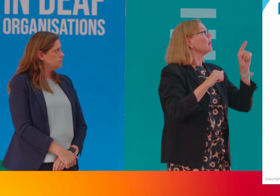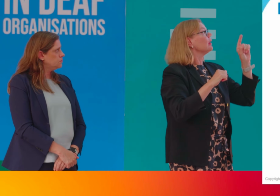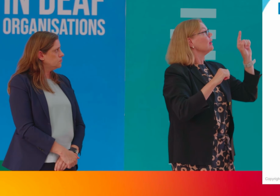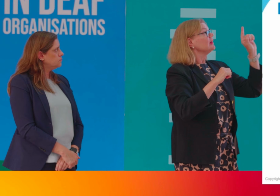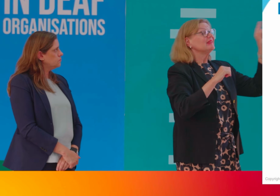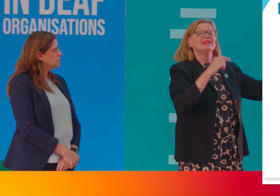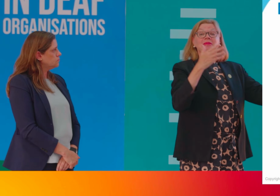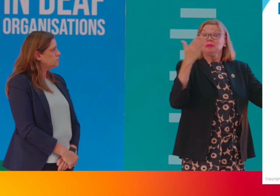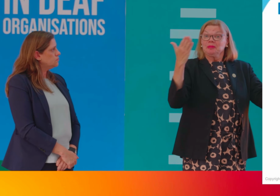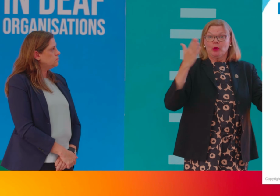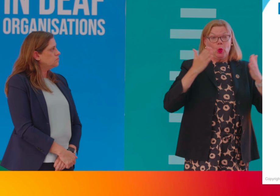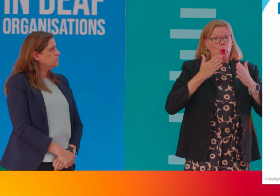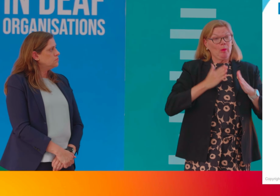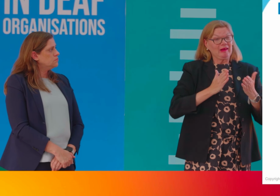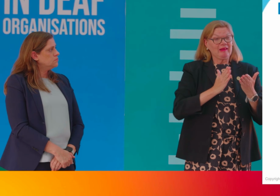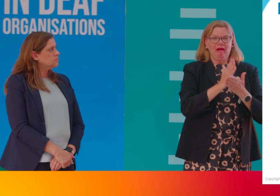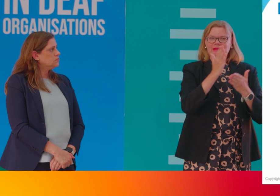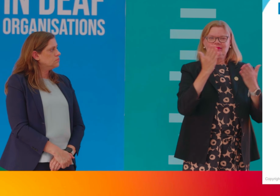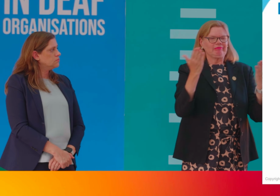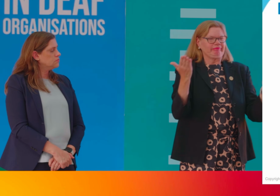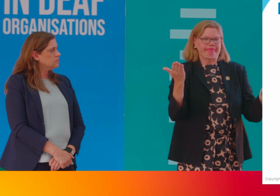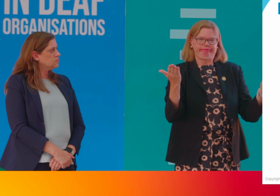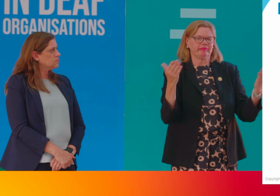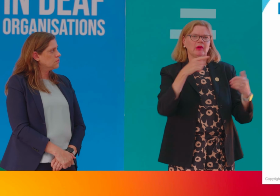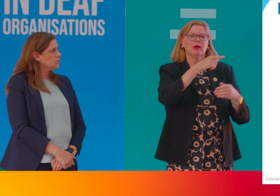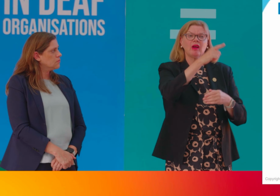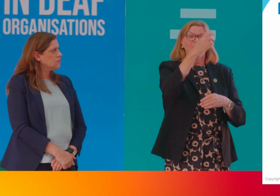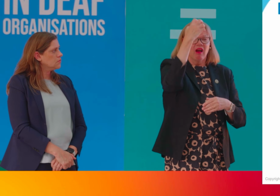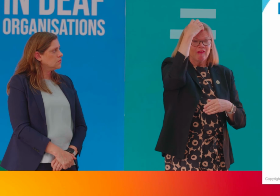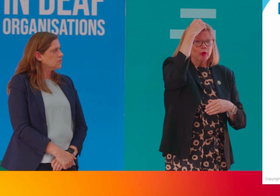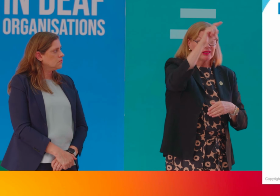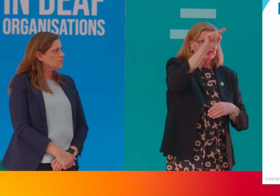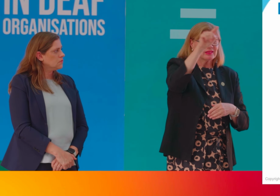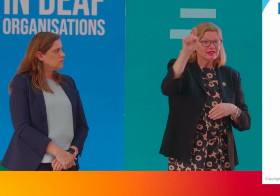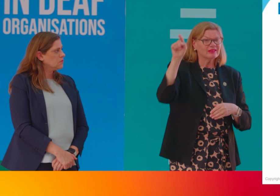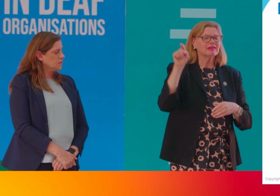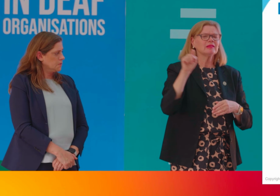conventions to different international instruments available, next you're going to look at